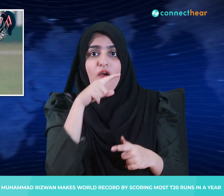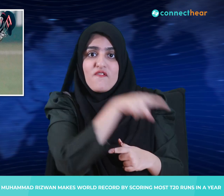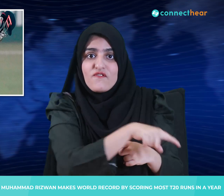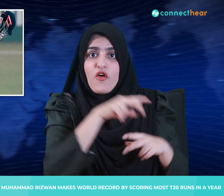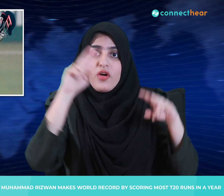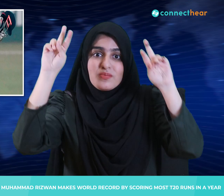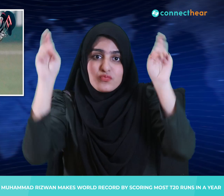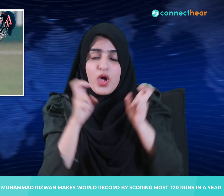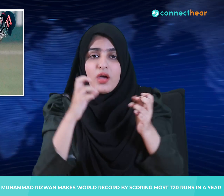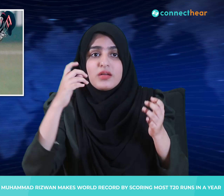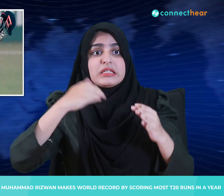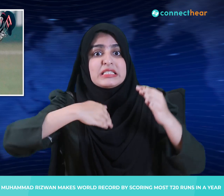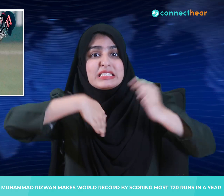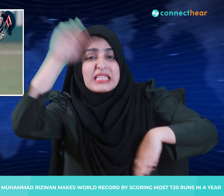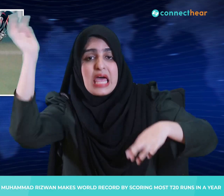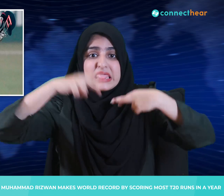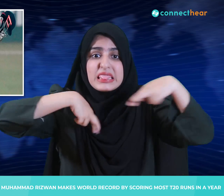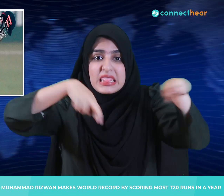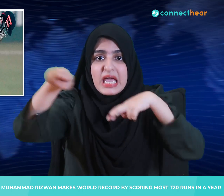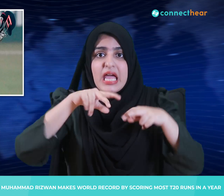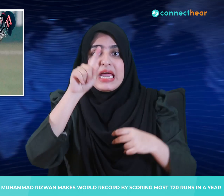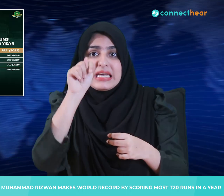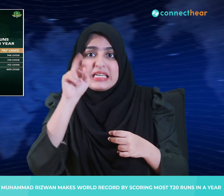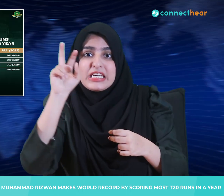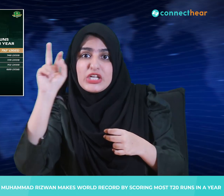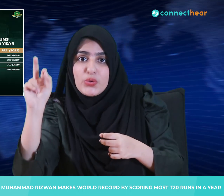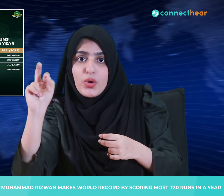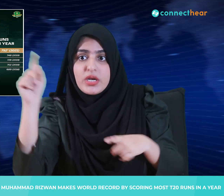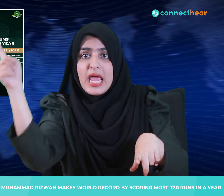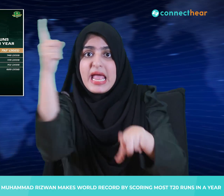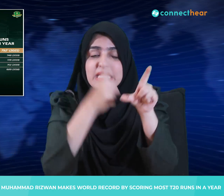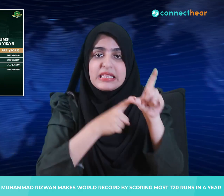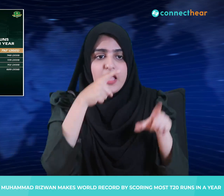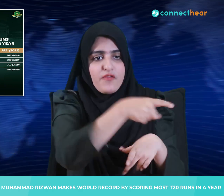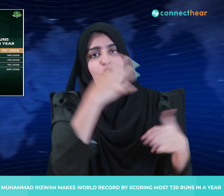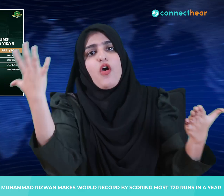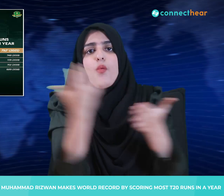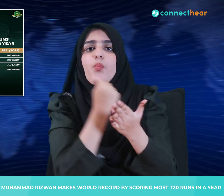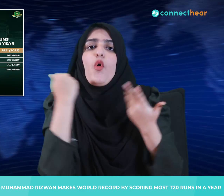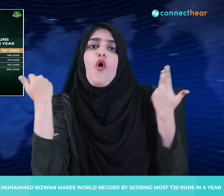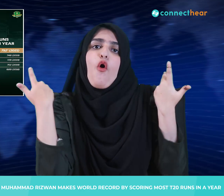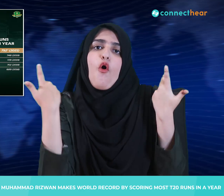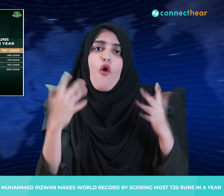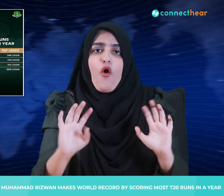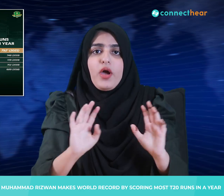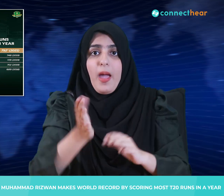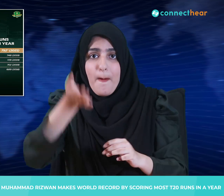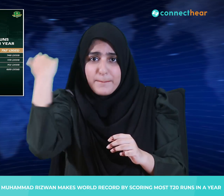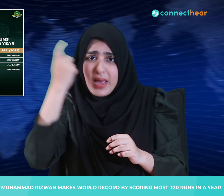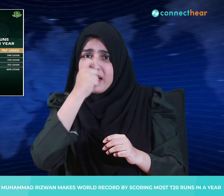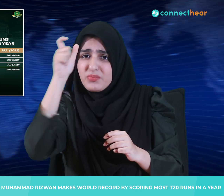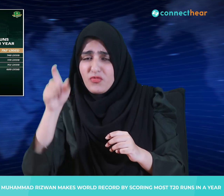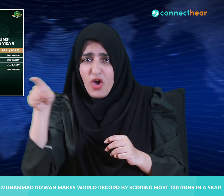title of highest run scorer of a T20I in a calendar year from Ireland's Paul Stirling, who had